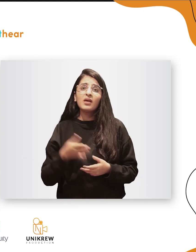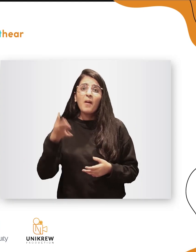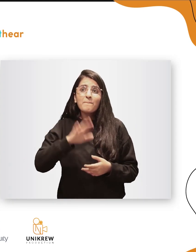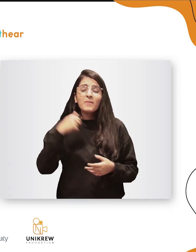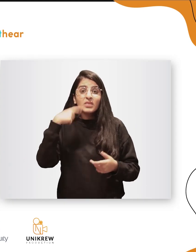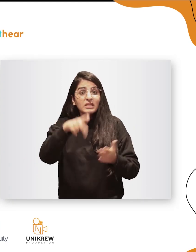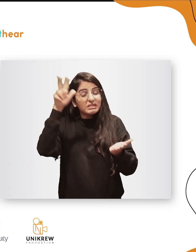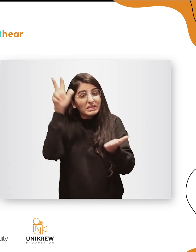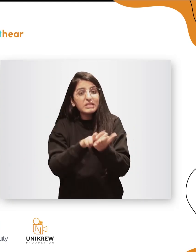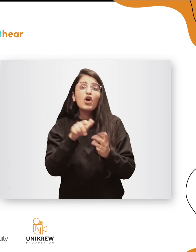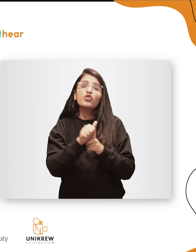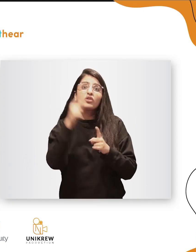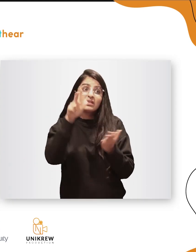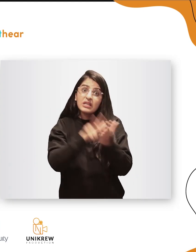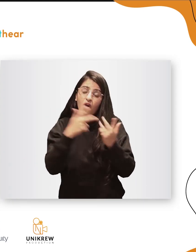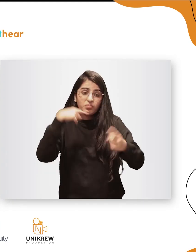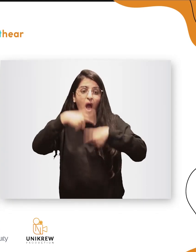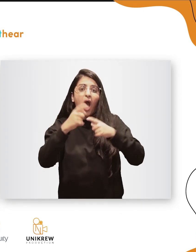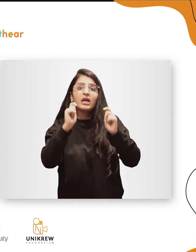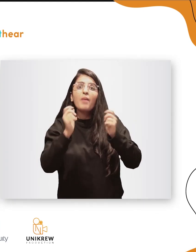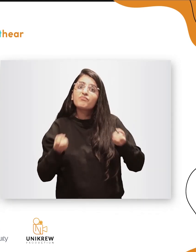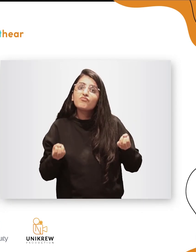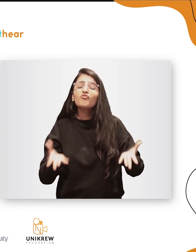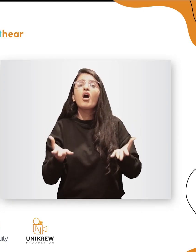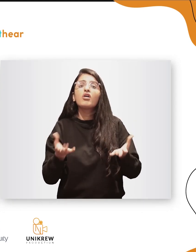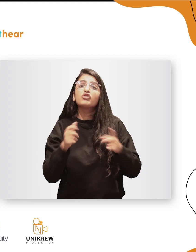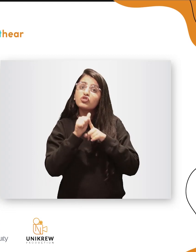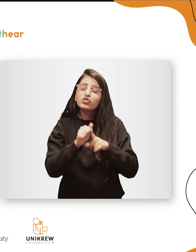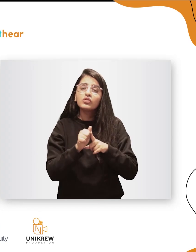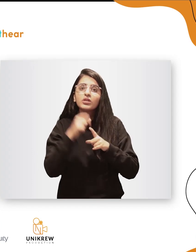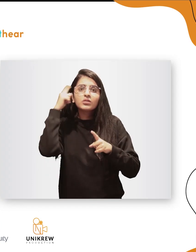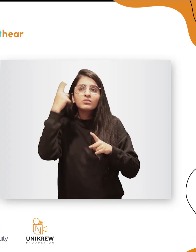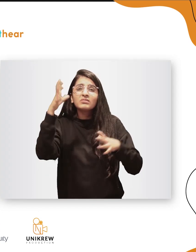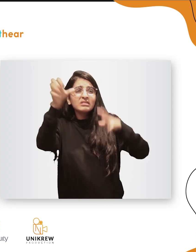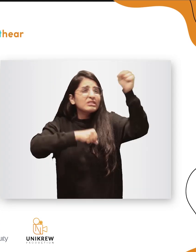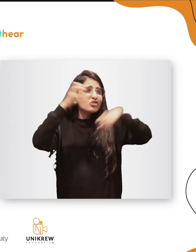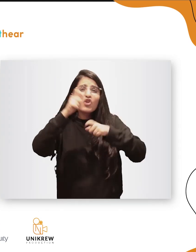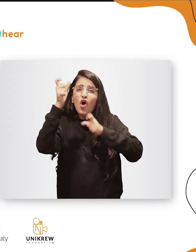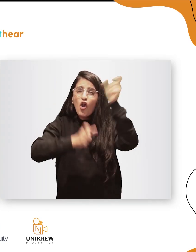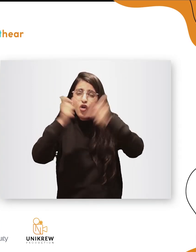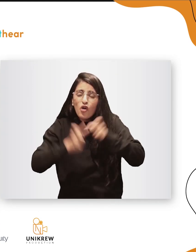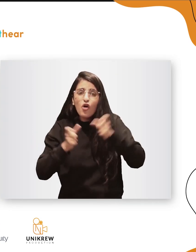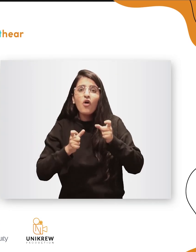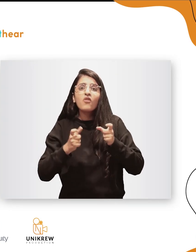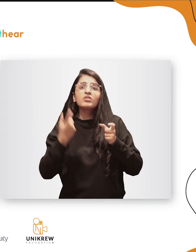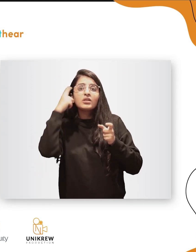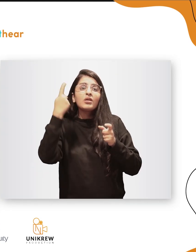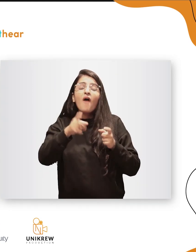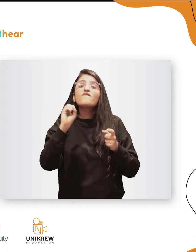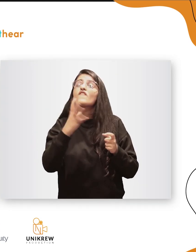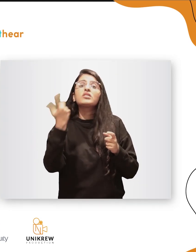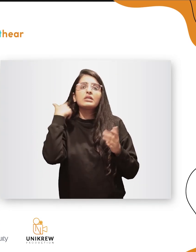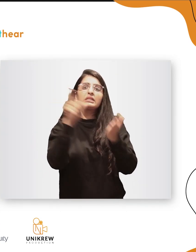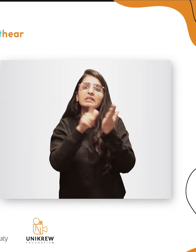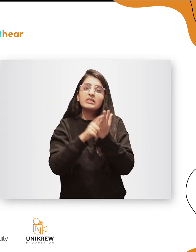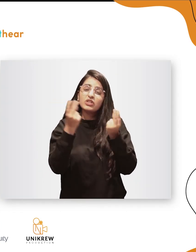to pass the legislation and to get everyone on board for this legislation, so that we could